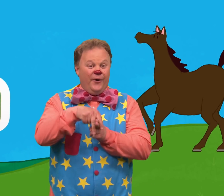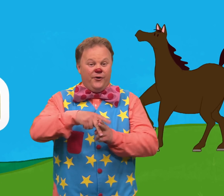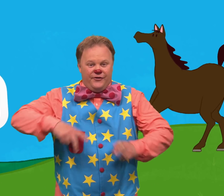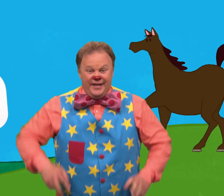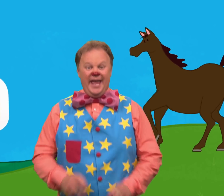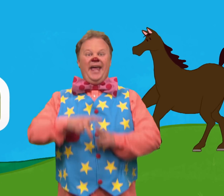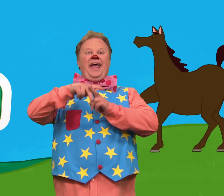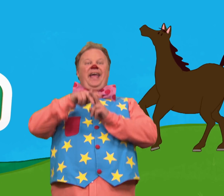horse.